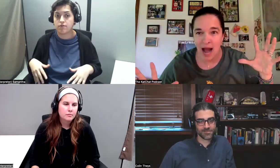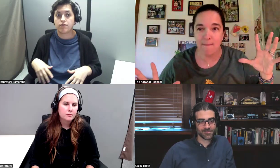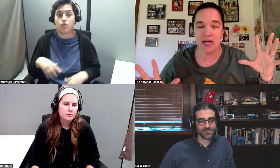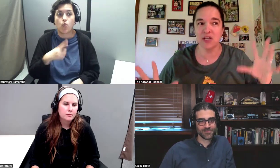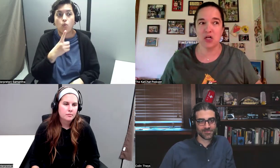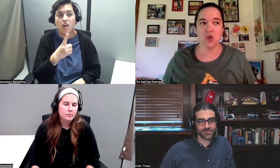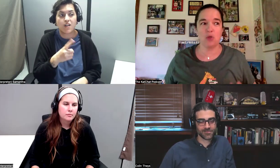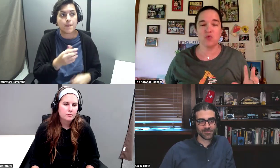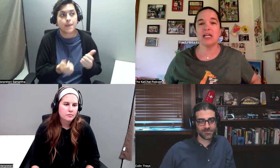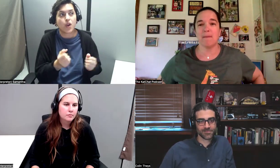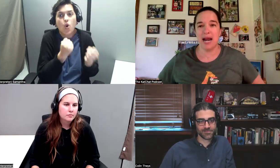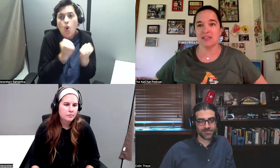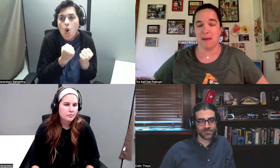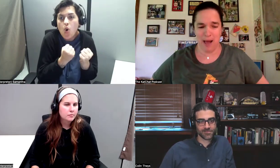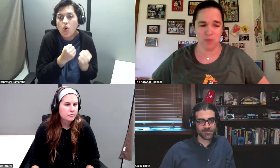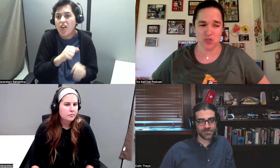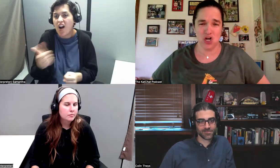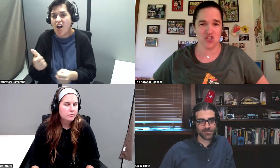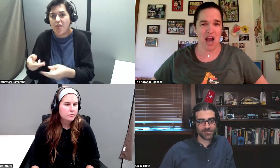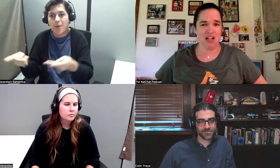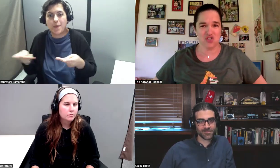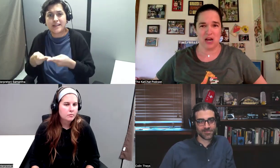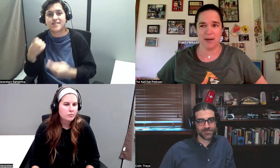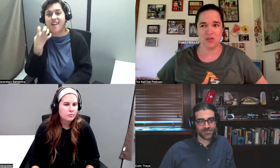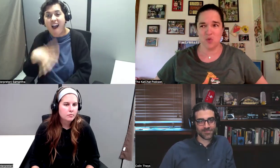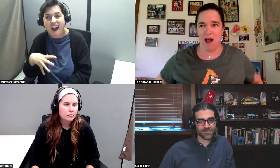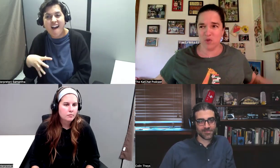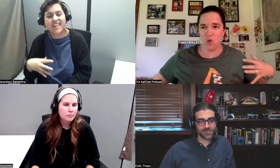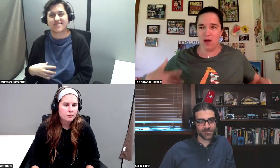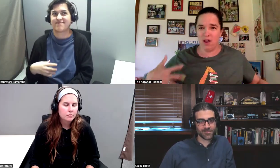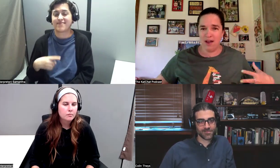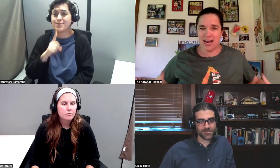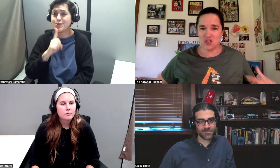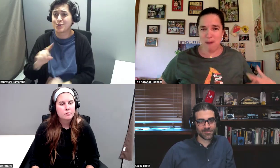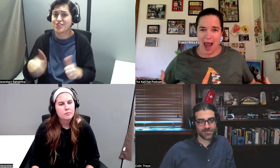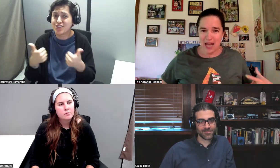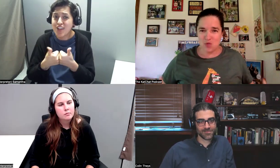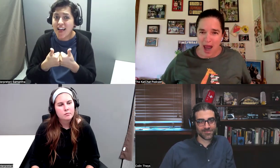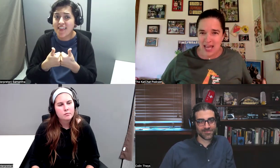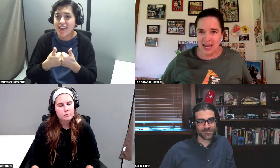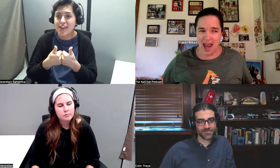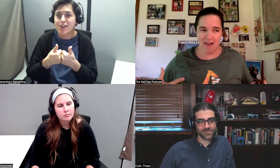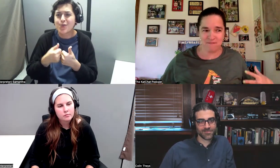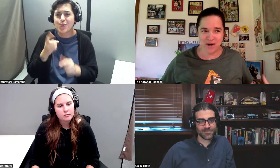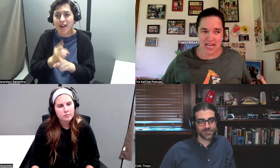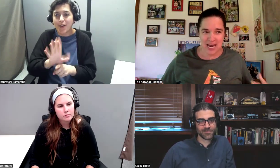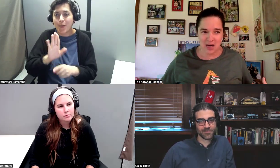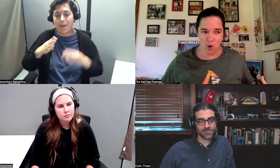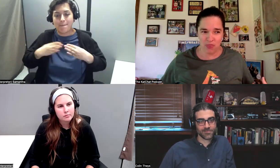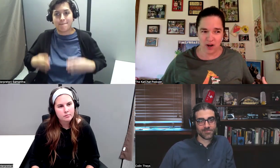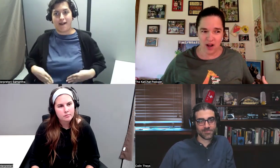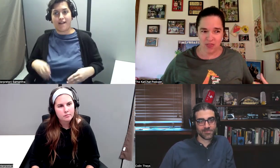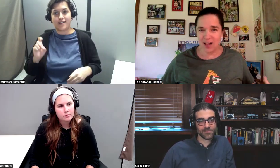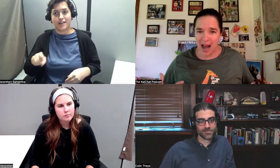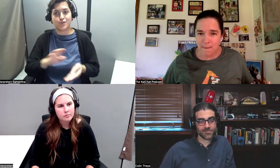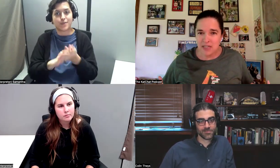semi climate. So it's really amazing, but I'm sure it's challenging because you have to get your body ready and fit in